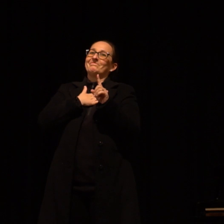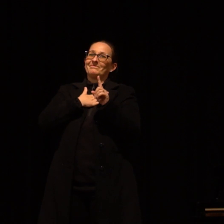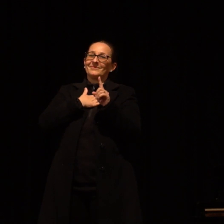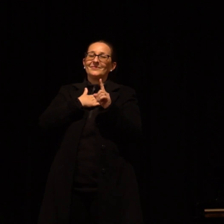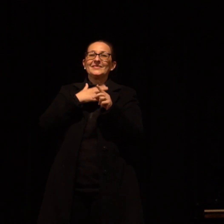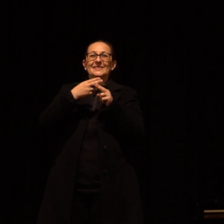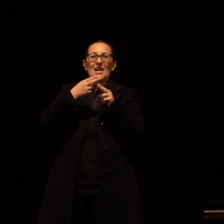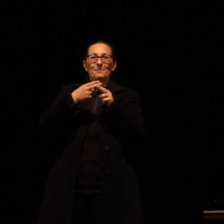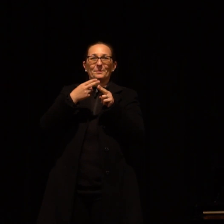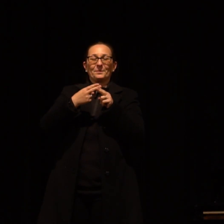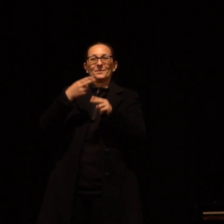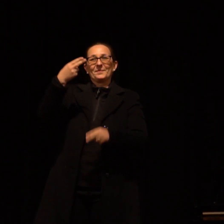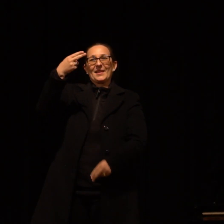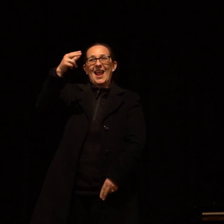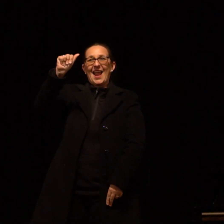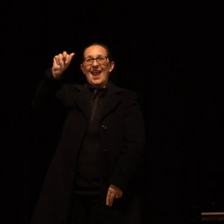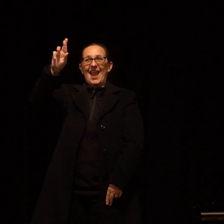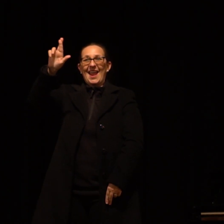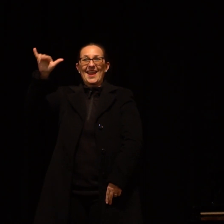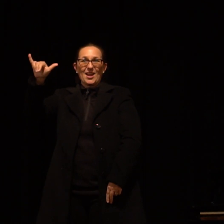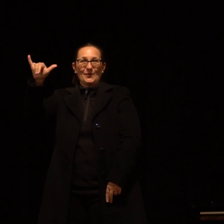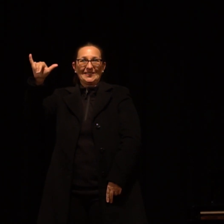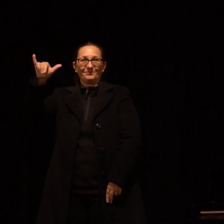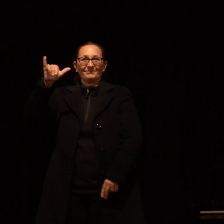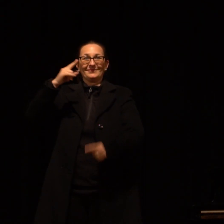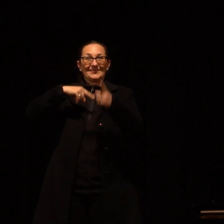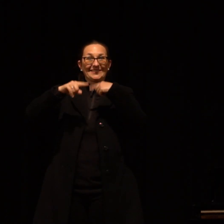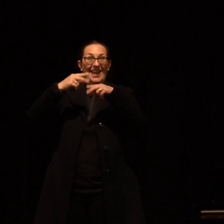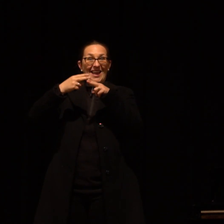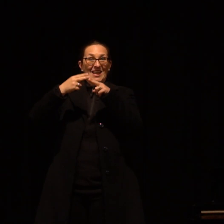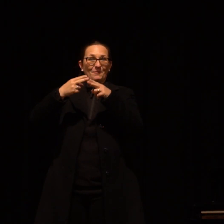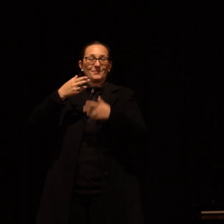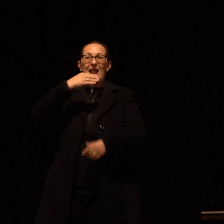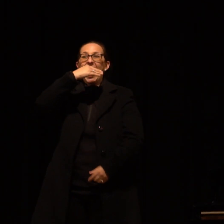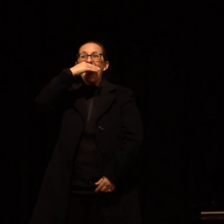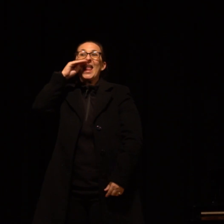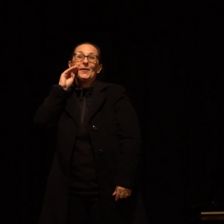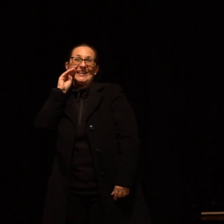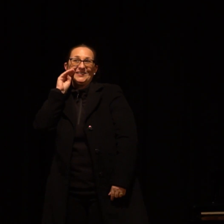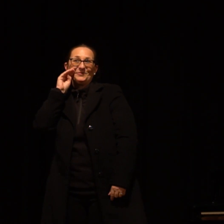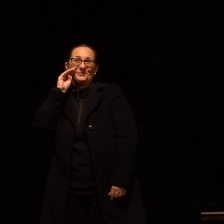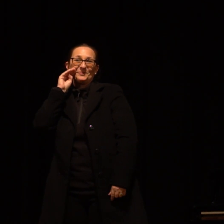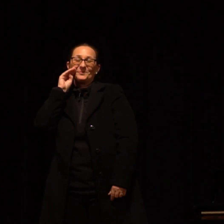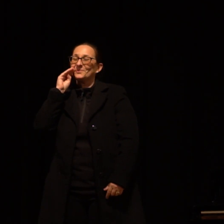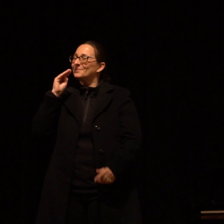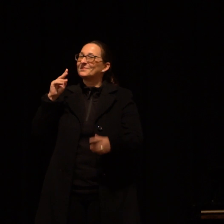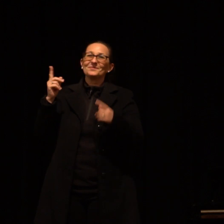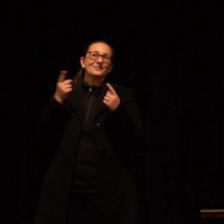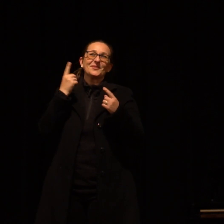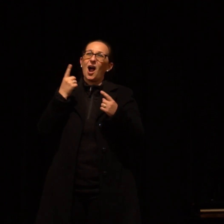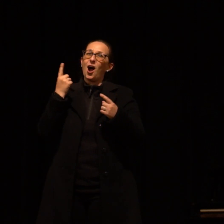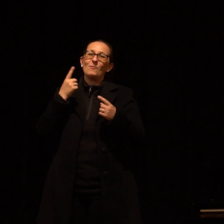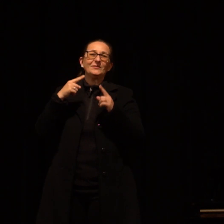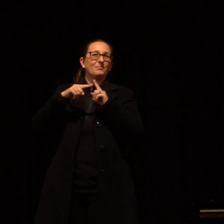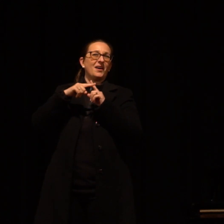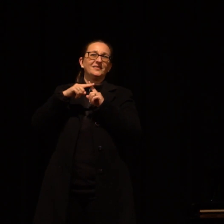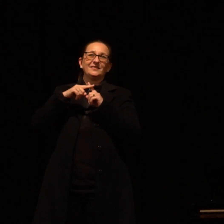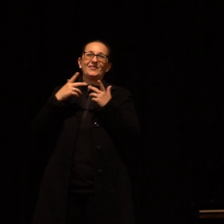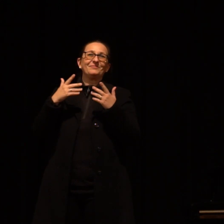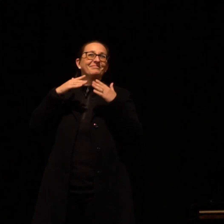The bus driver was one of my favorites. His name was Harry. This is his name sign. He was